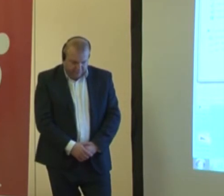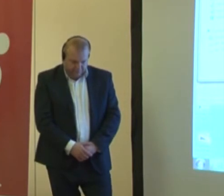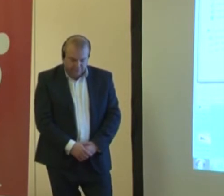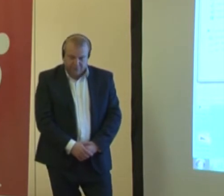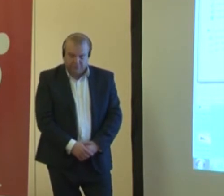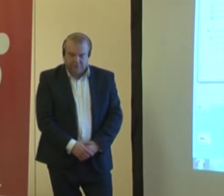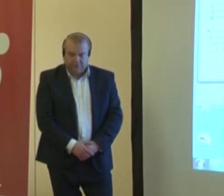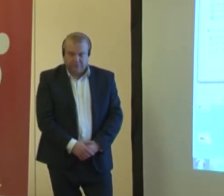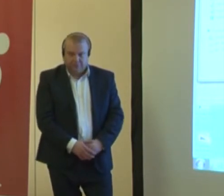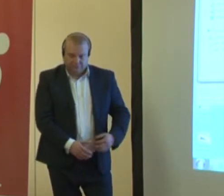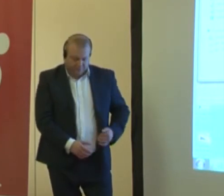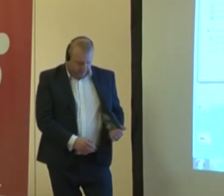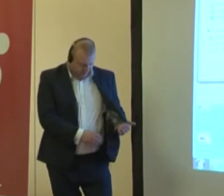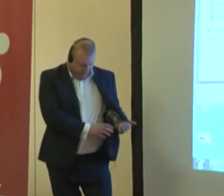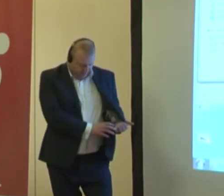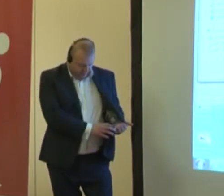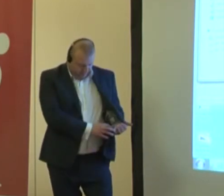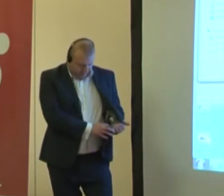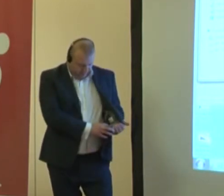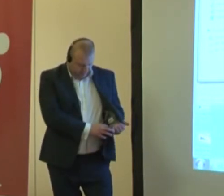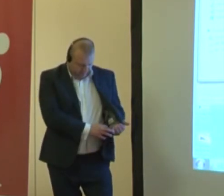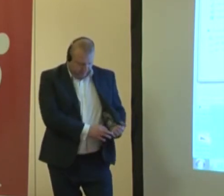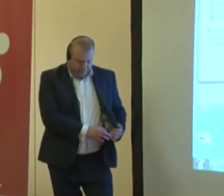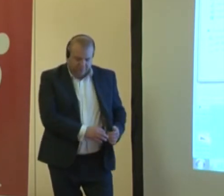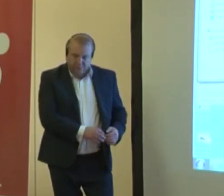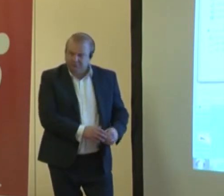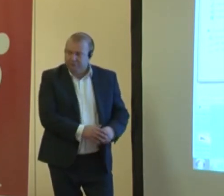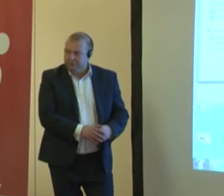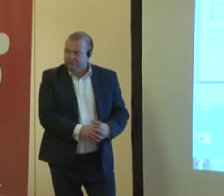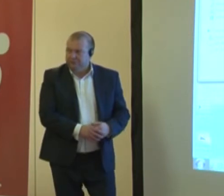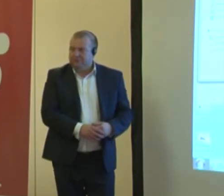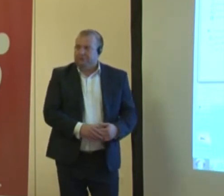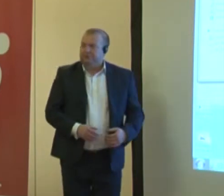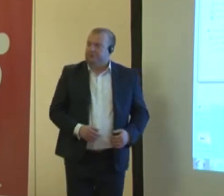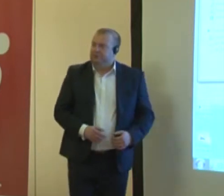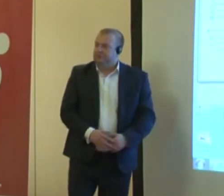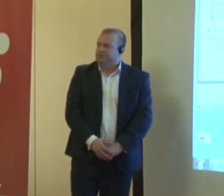Can't find it. We do it without. It's okay. Yeah. I'm sorry. I will try.